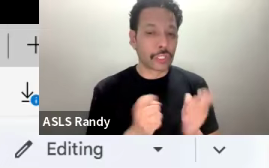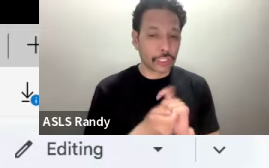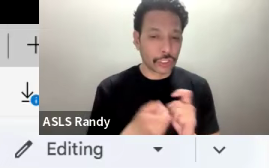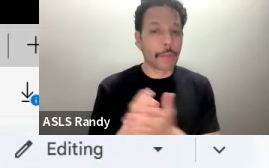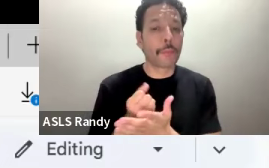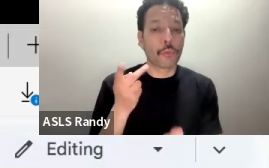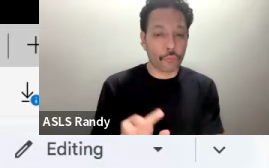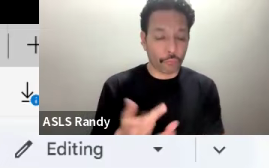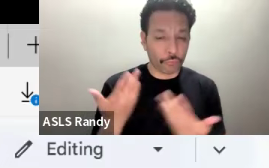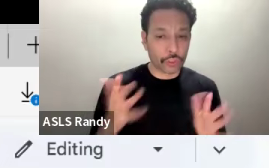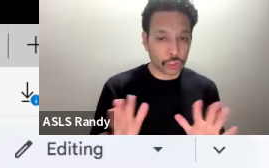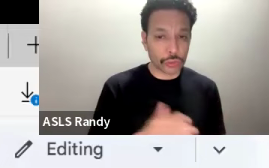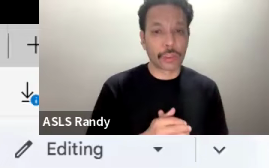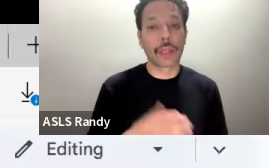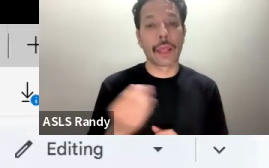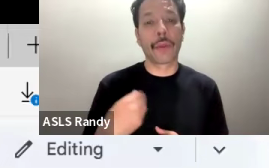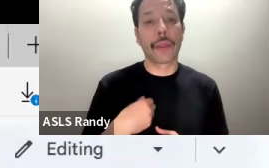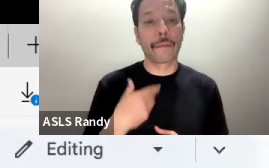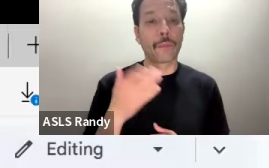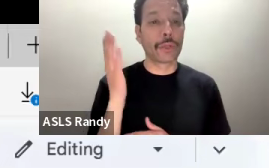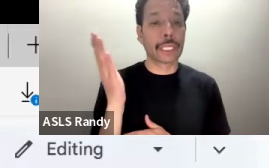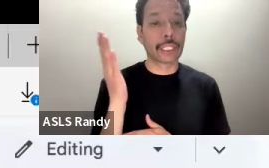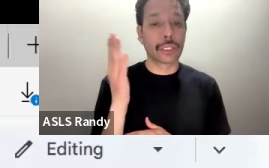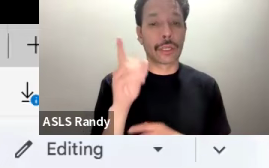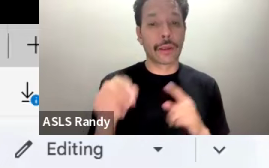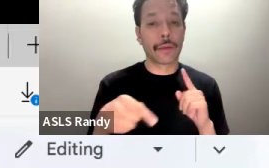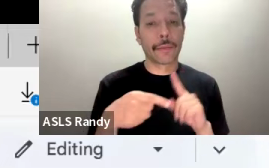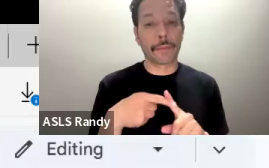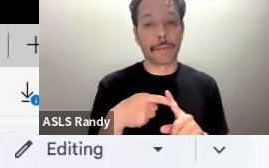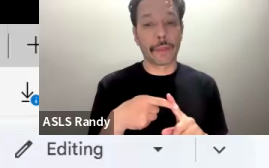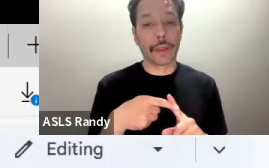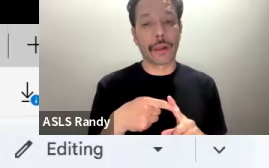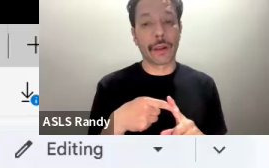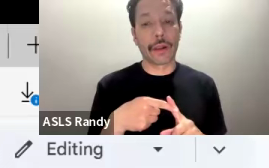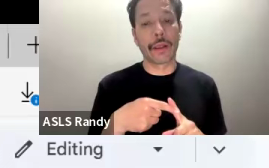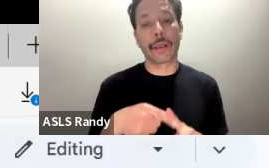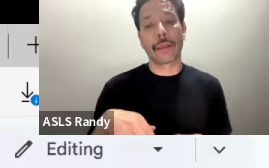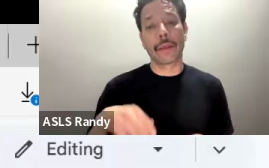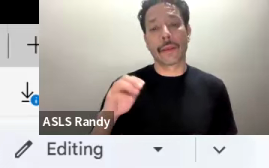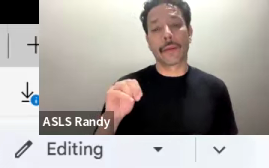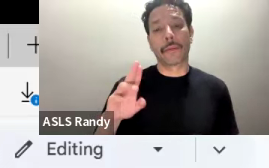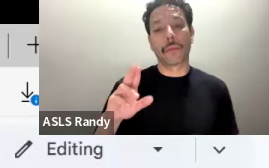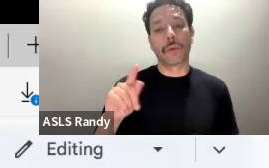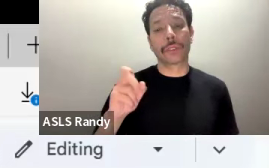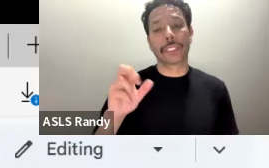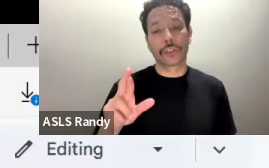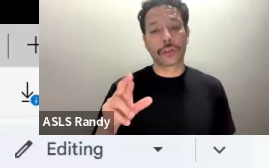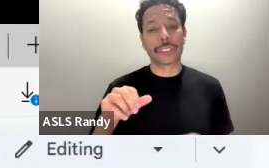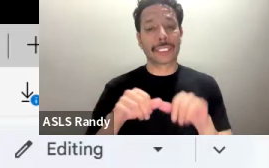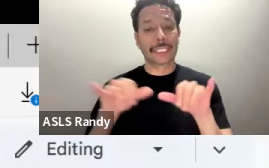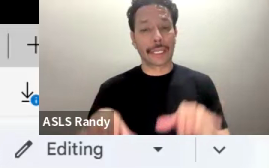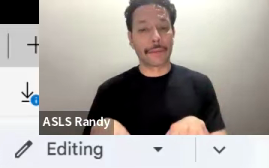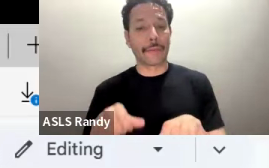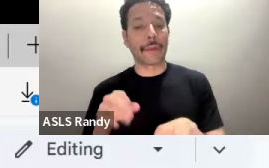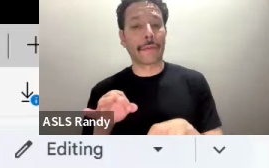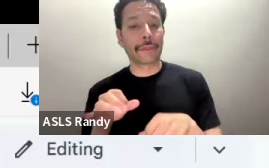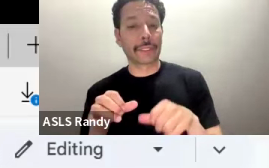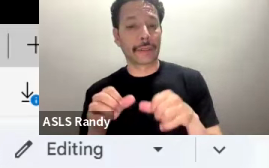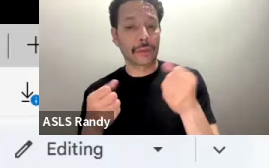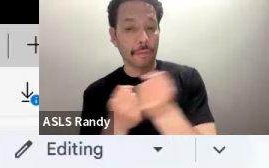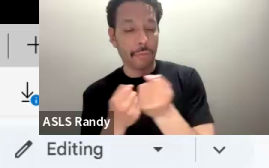approved. Then we had a presentation about multi-tier system of supports by RJ